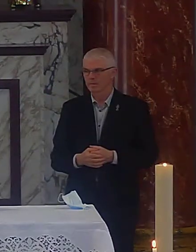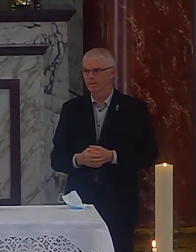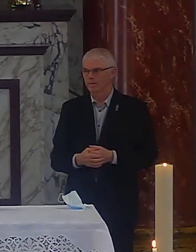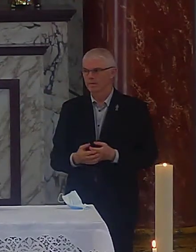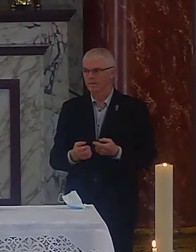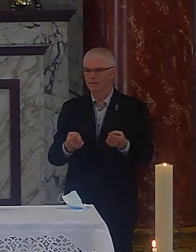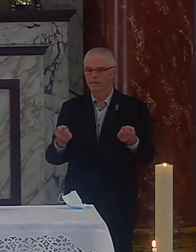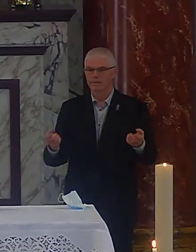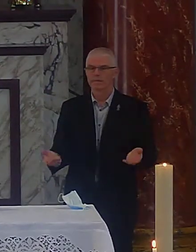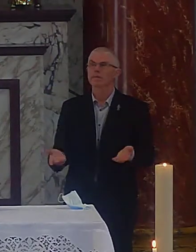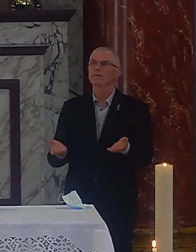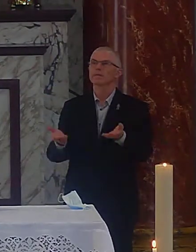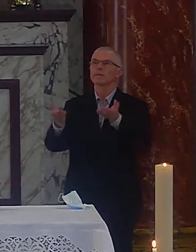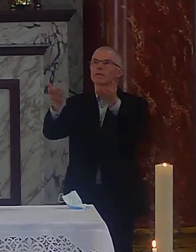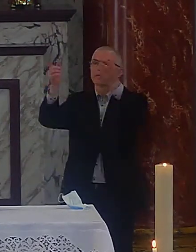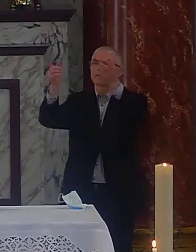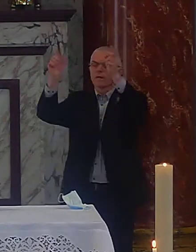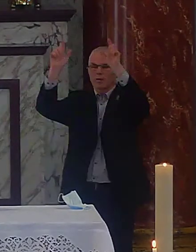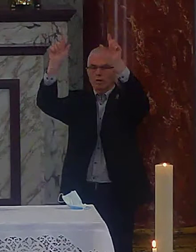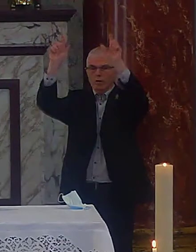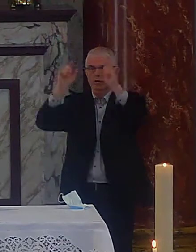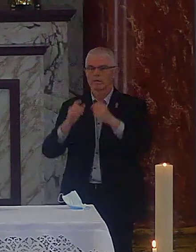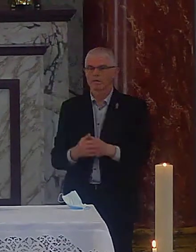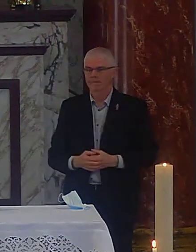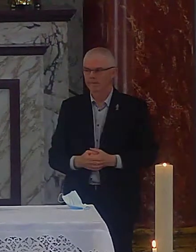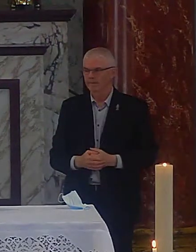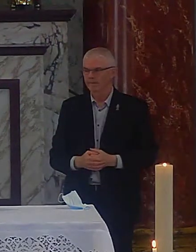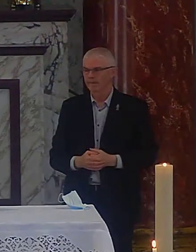Lift up your heart.